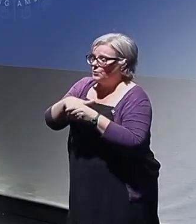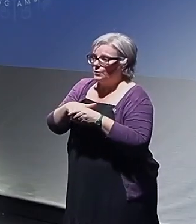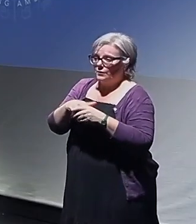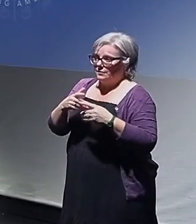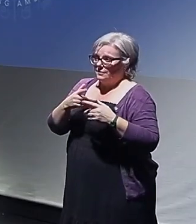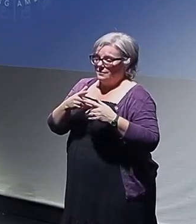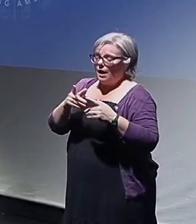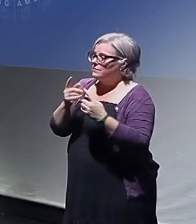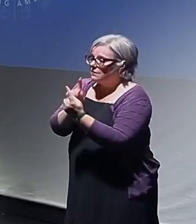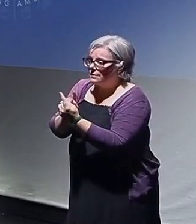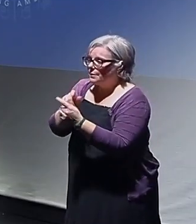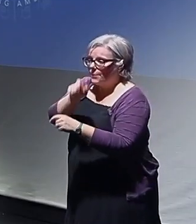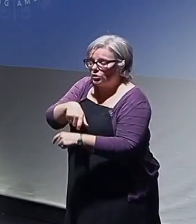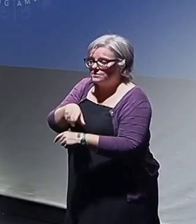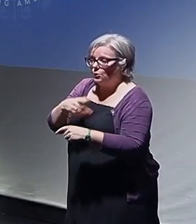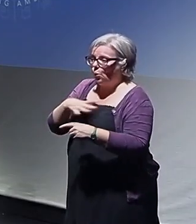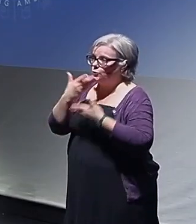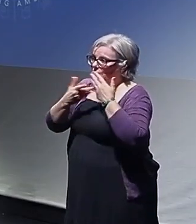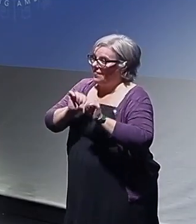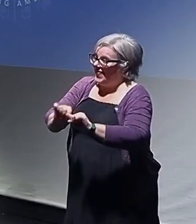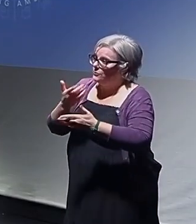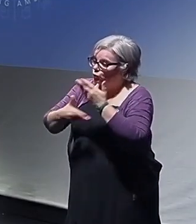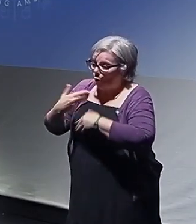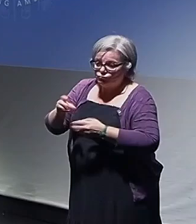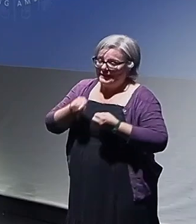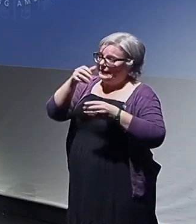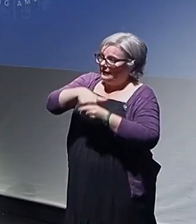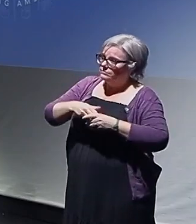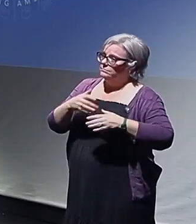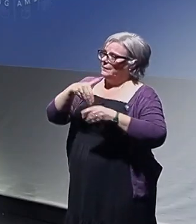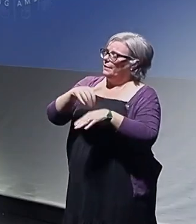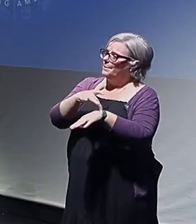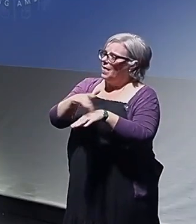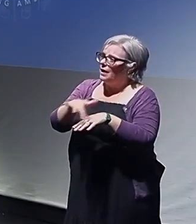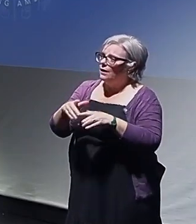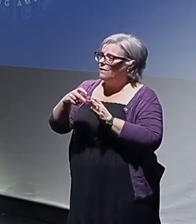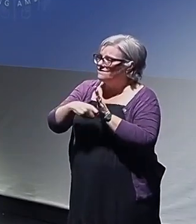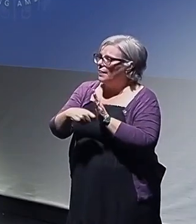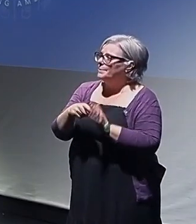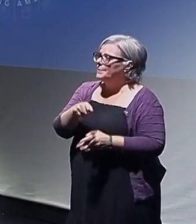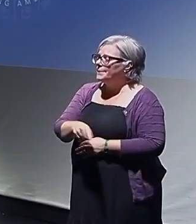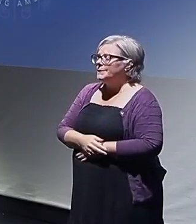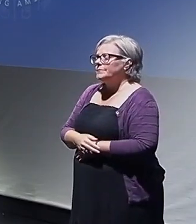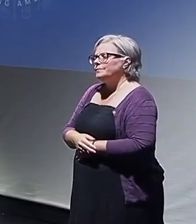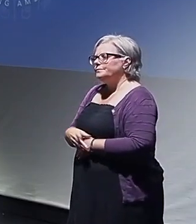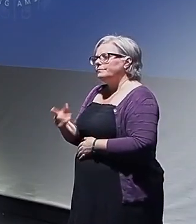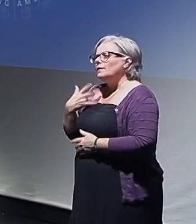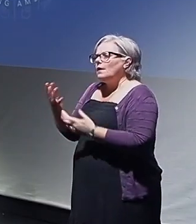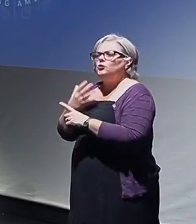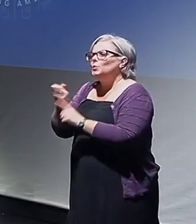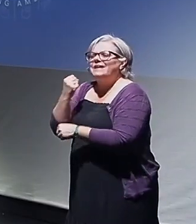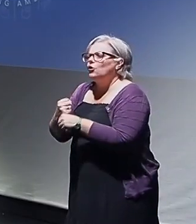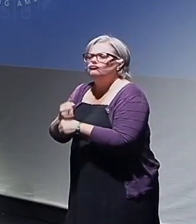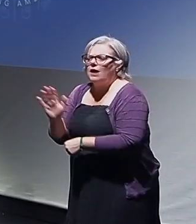their stories. And that's always the greatest privilege. You know, I never take that for granted. And I feel like,